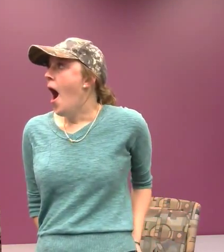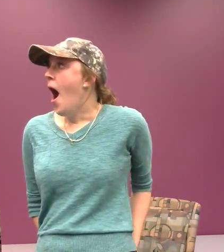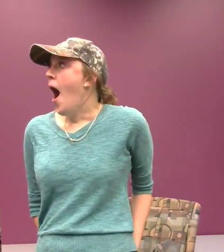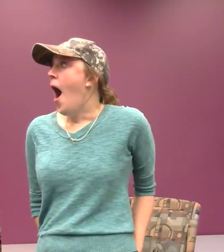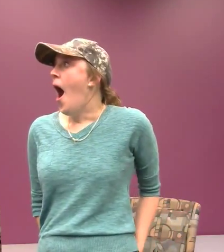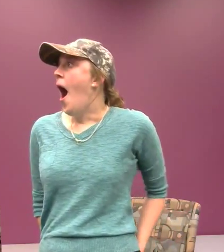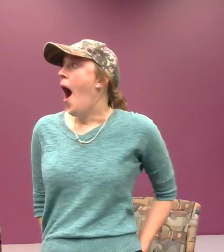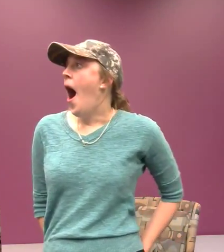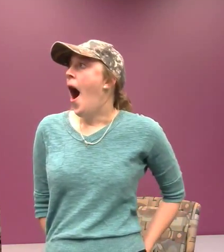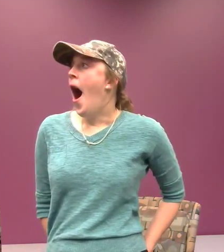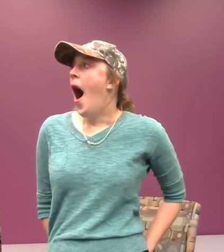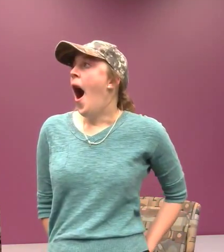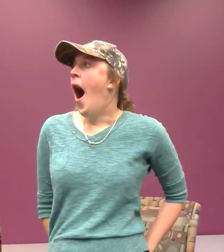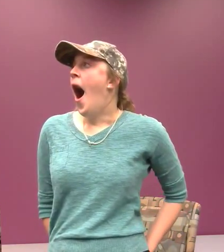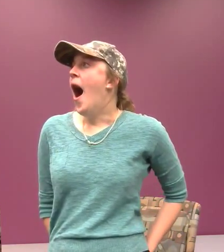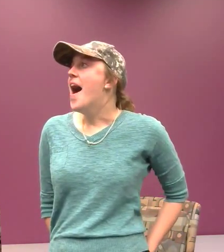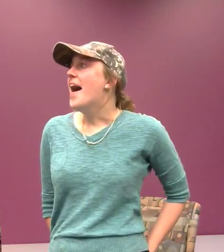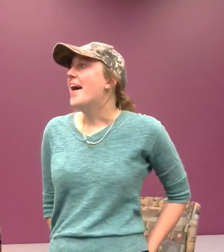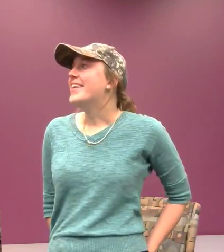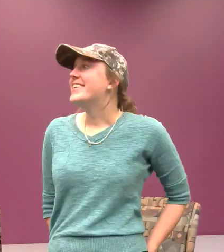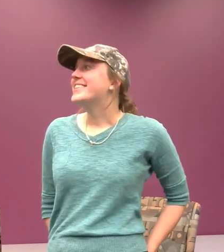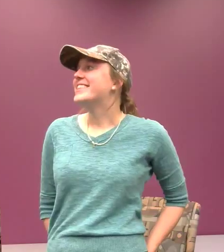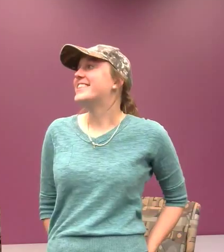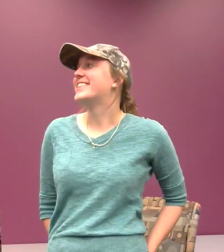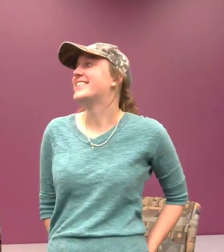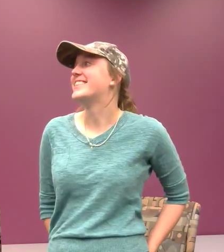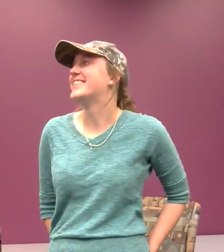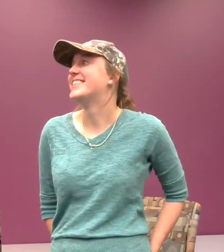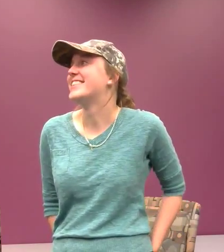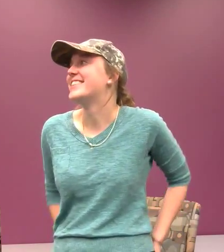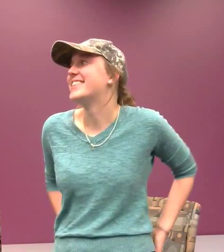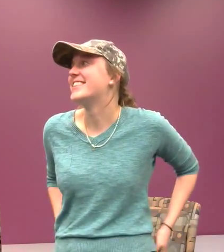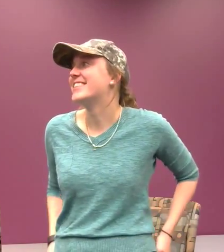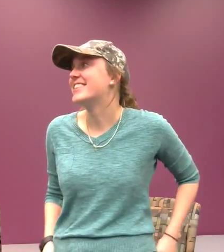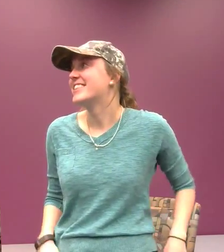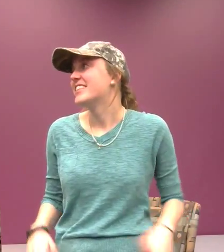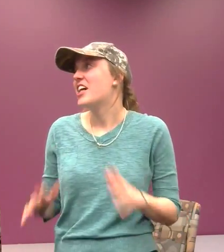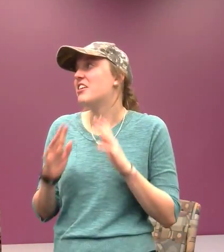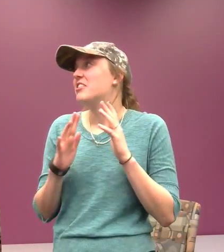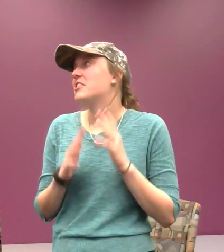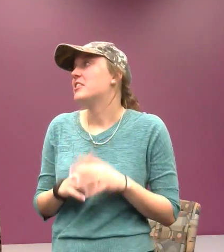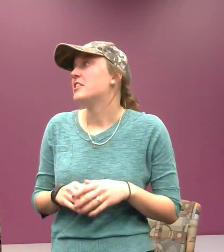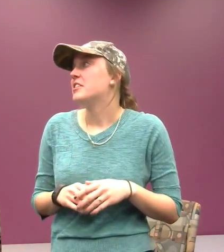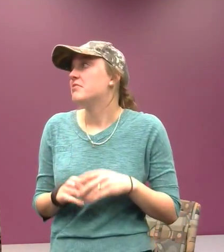I'll throw one in here that's got a couple of expressions. Squared plus